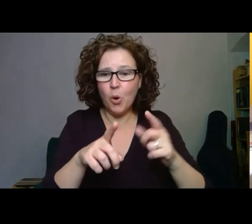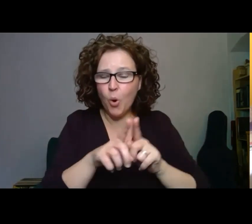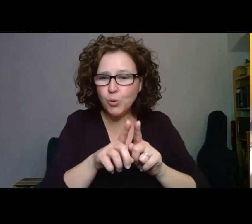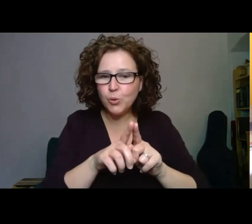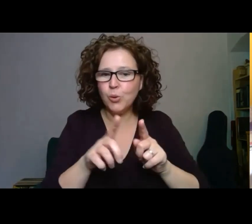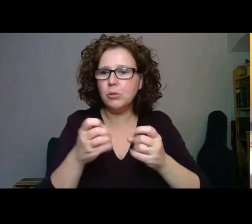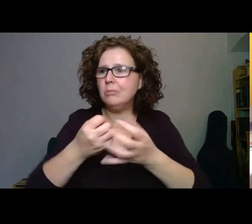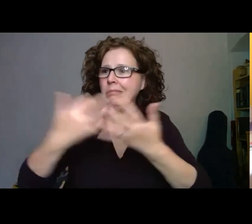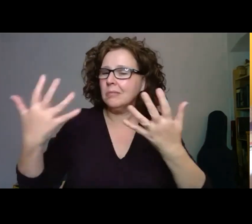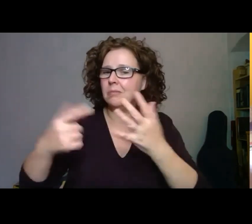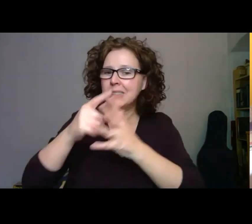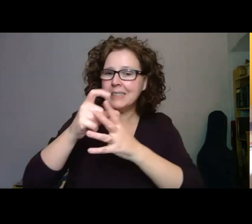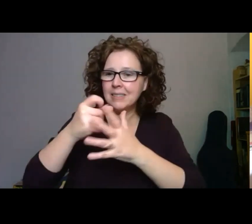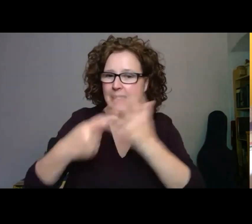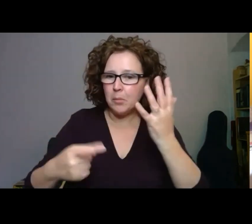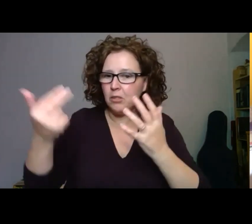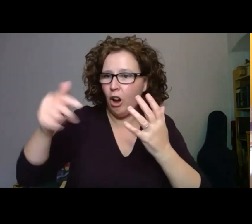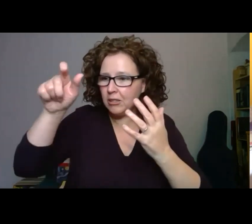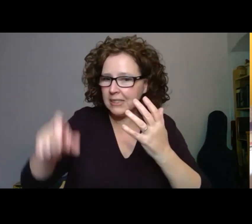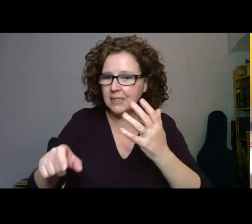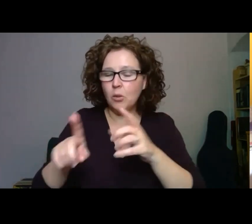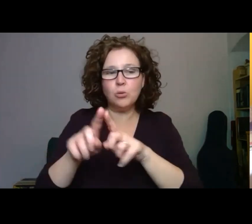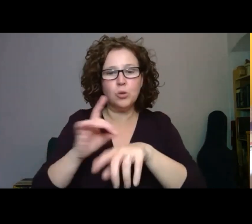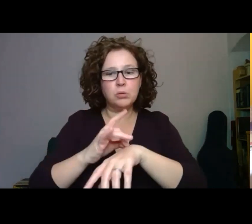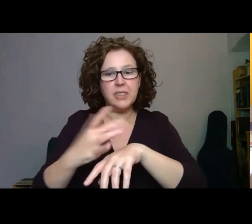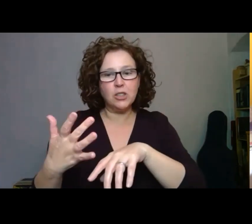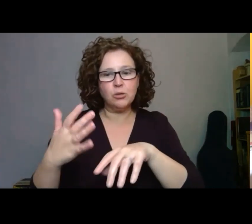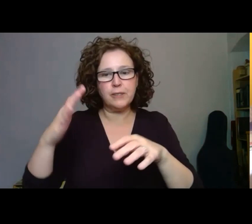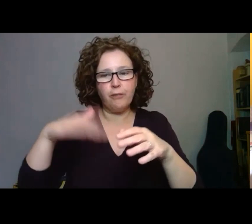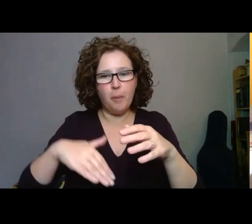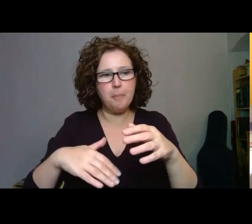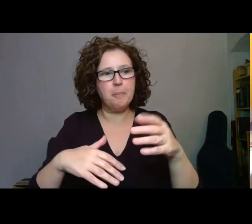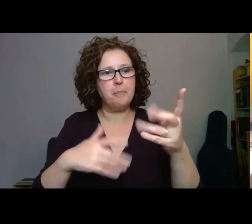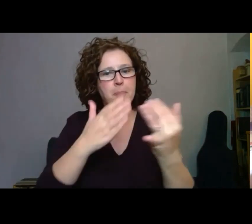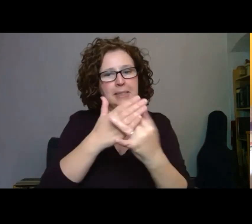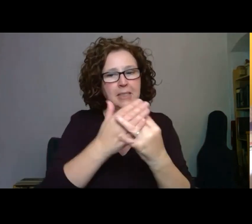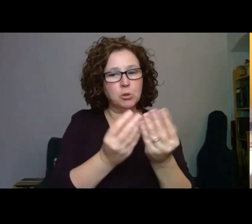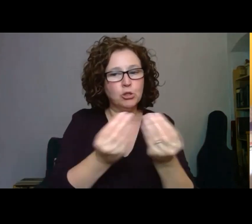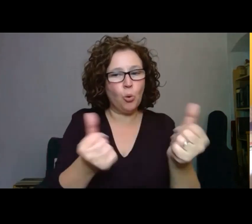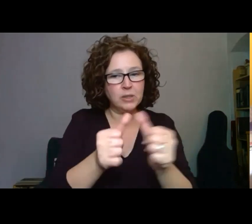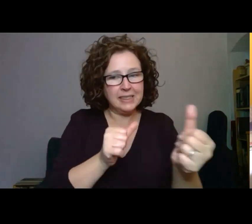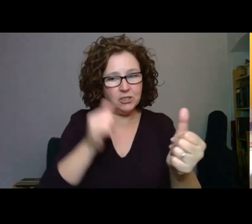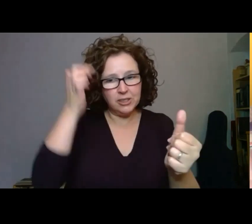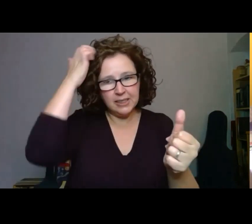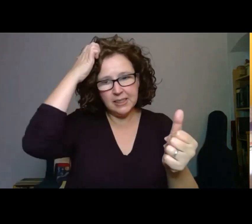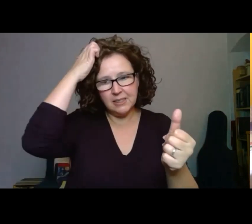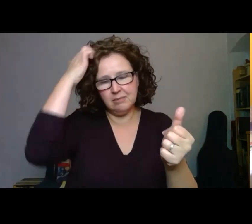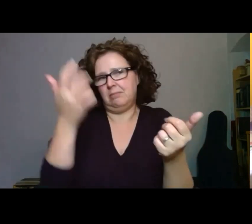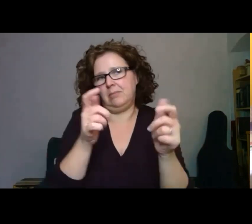disabled artists and also the professionals from the accessible resources industry market. I